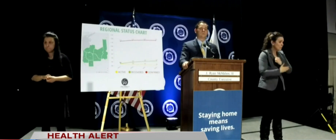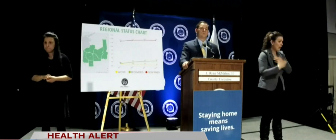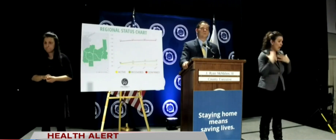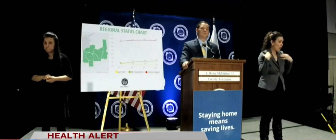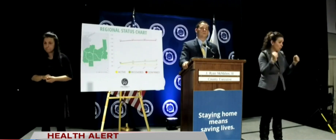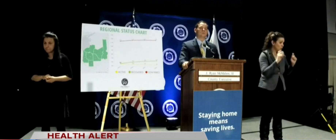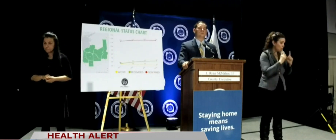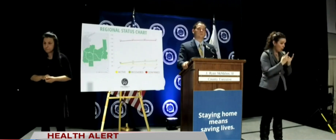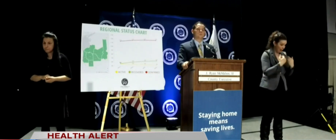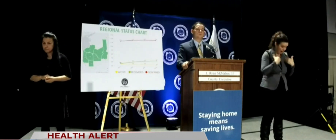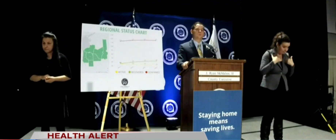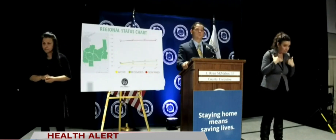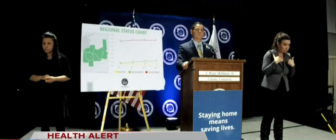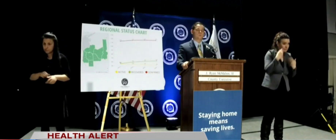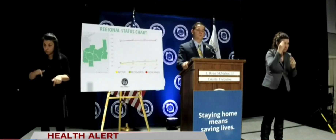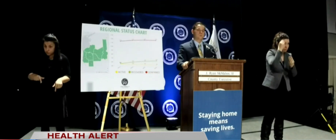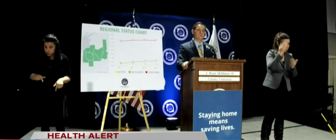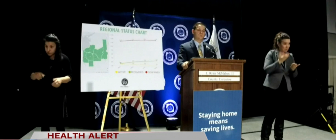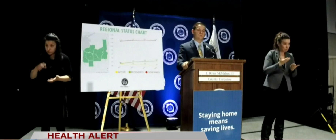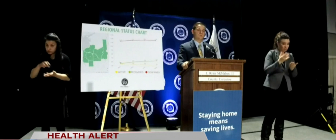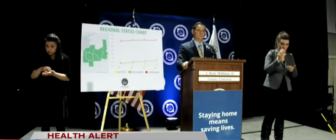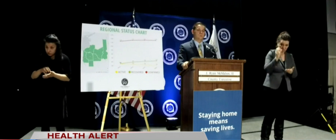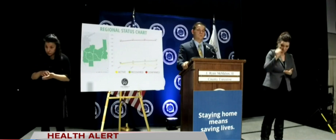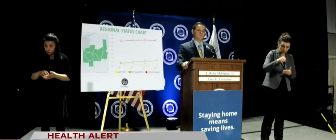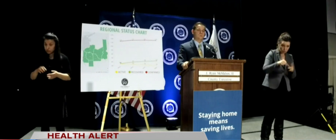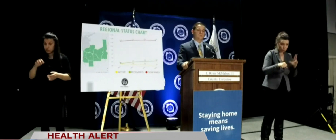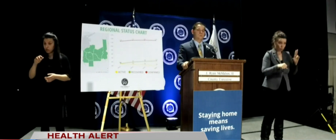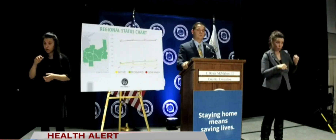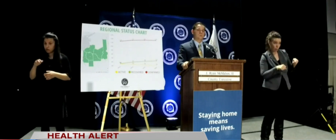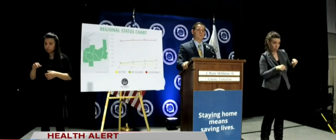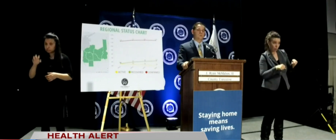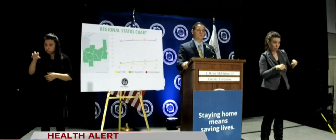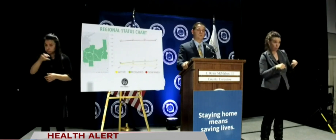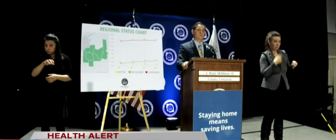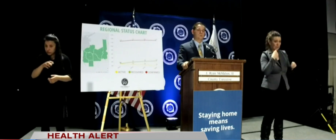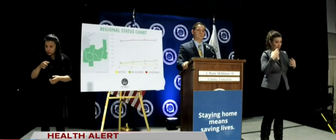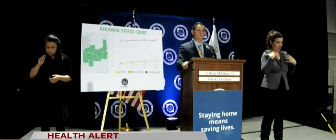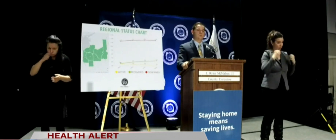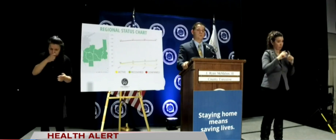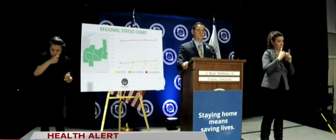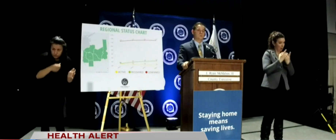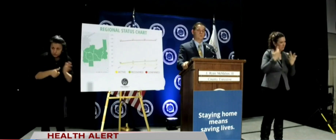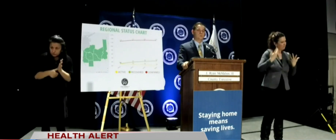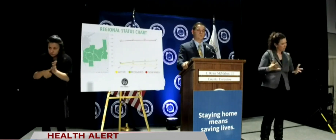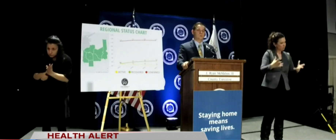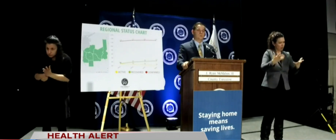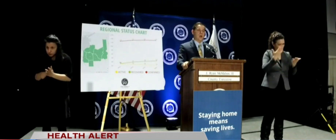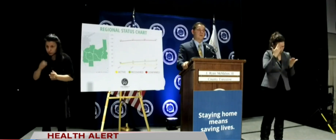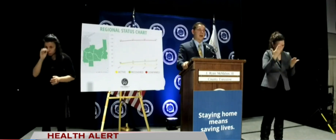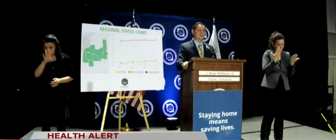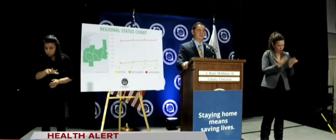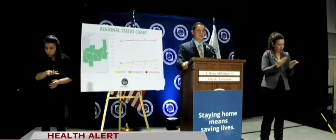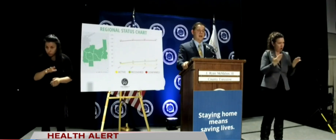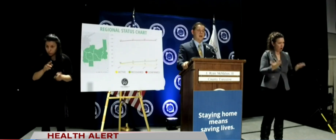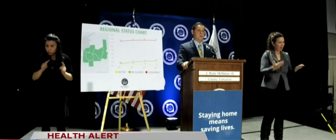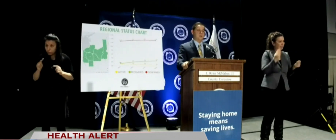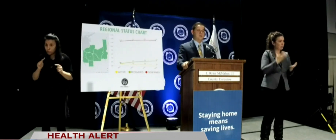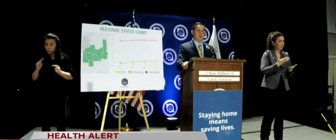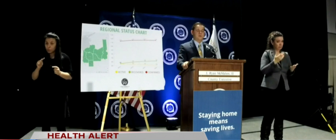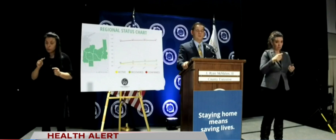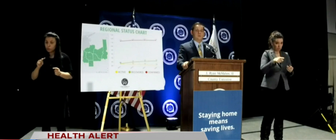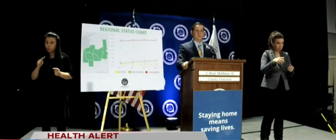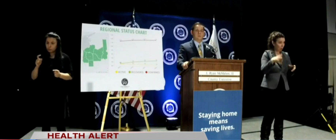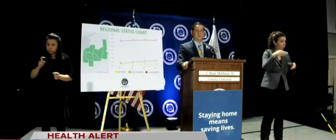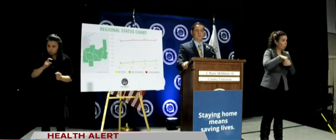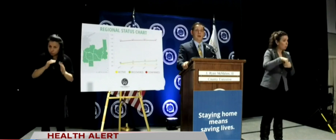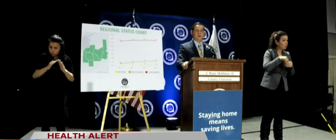positive cases back from all these testing sites or from the state health department, does it break it down for you if it's in nursing homes? I have not seen data based off